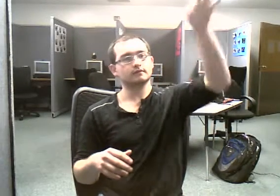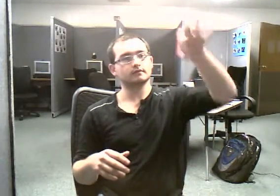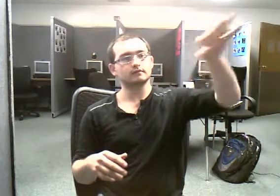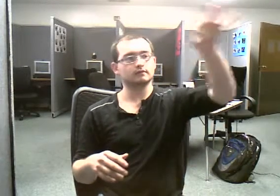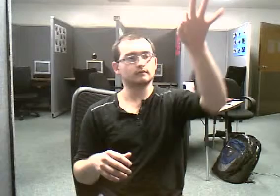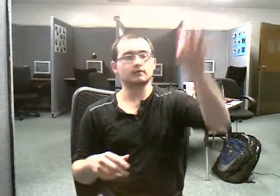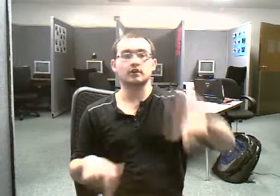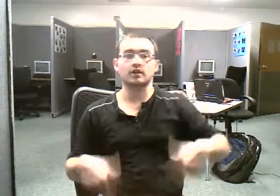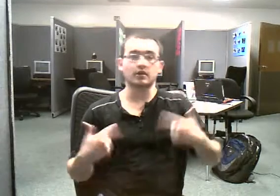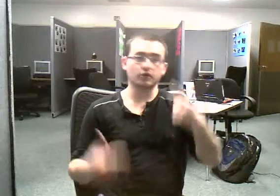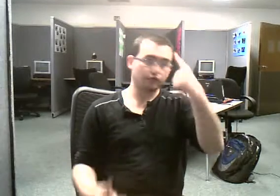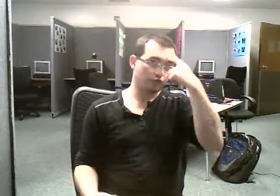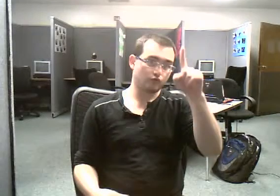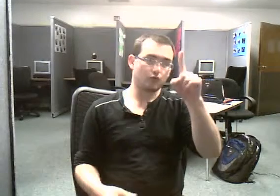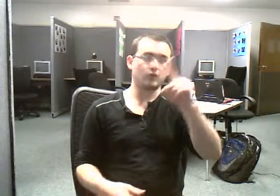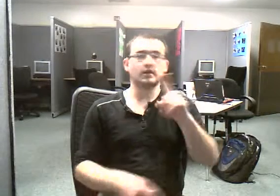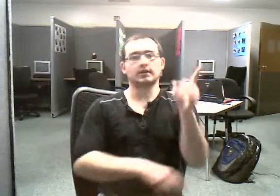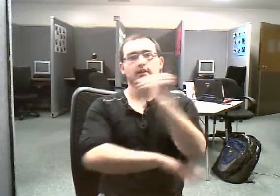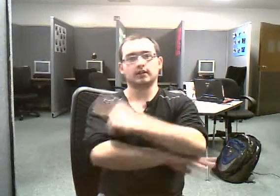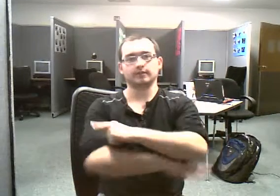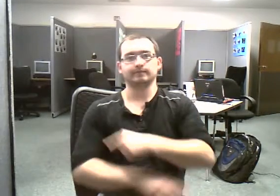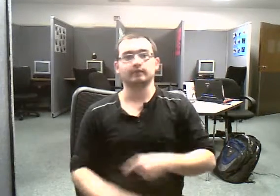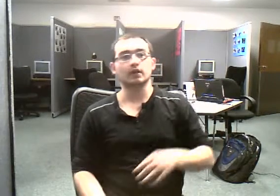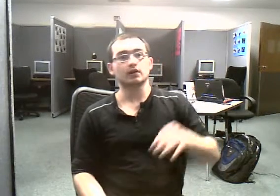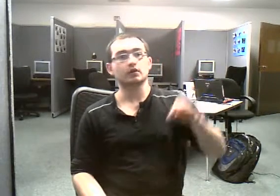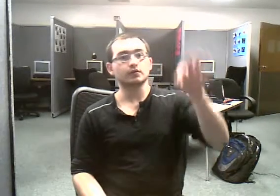a flurry of sexual activity because all of